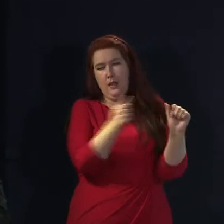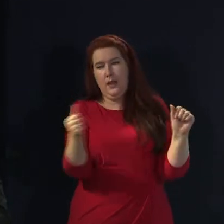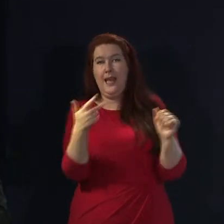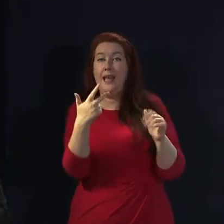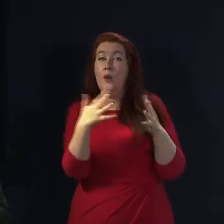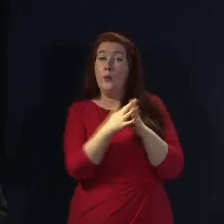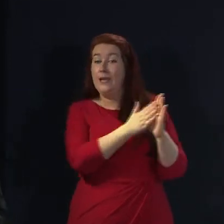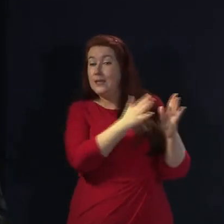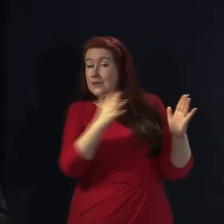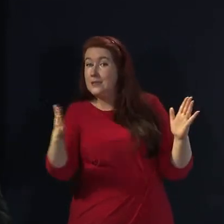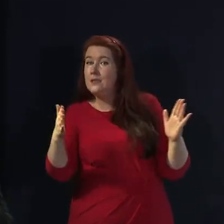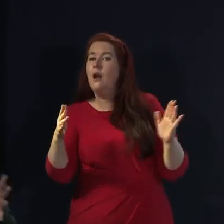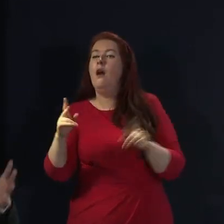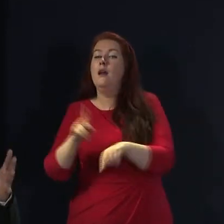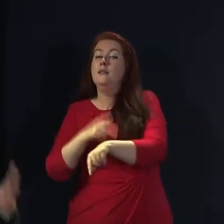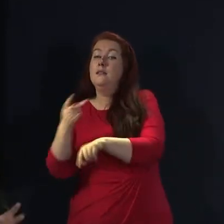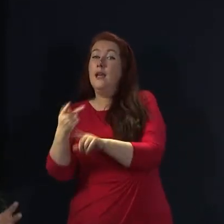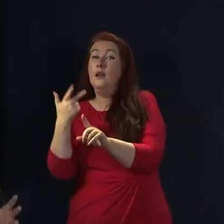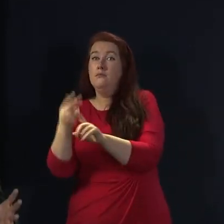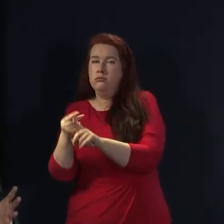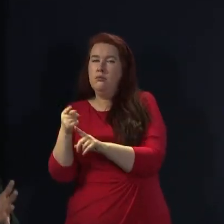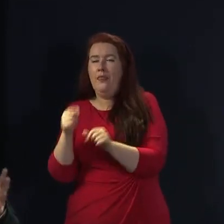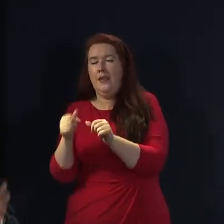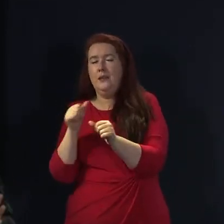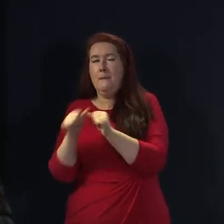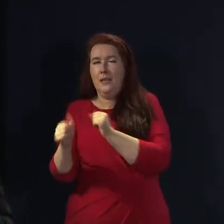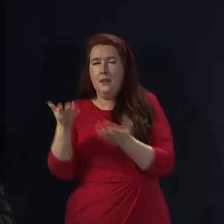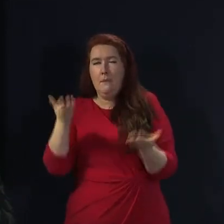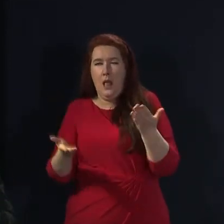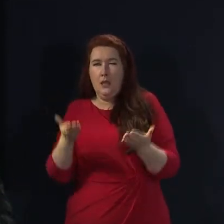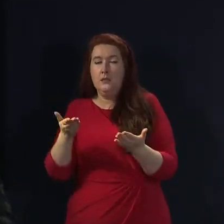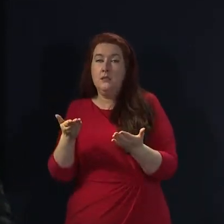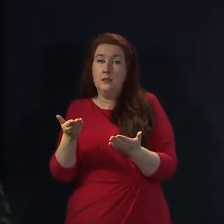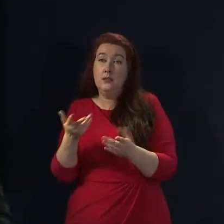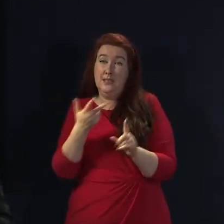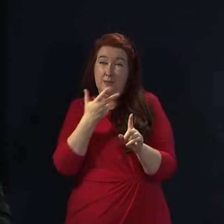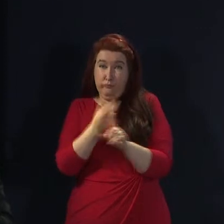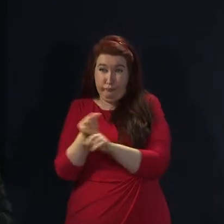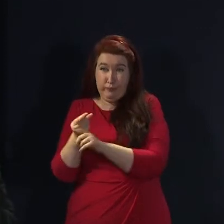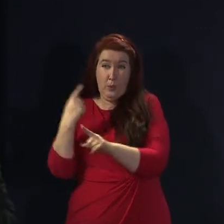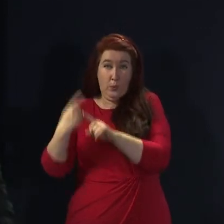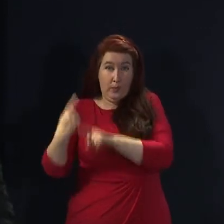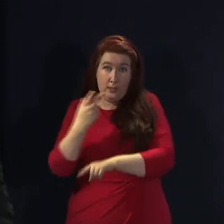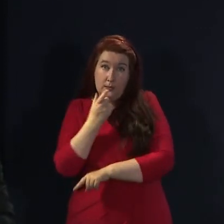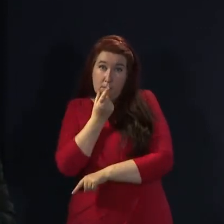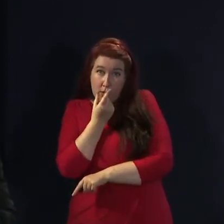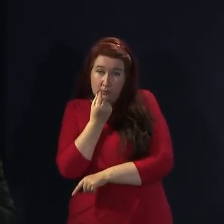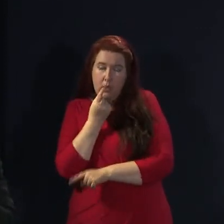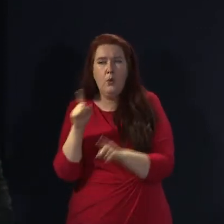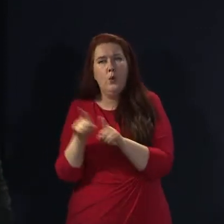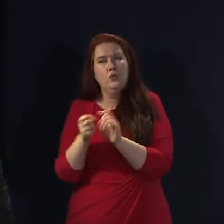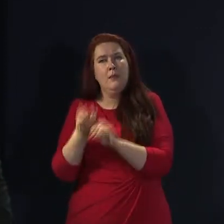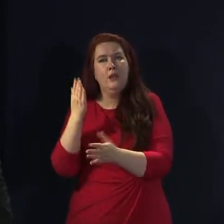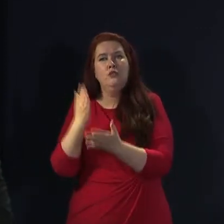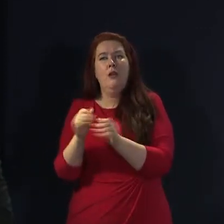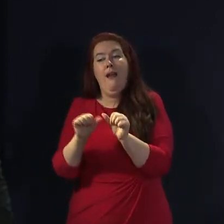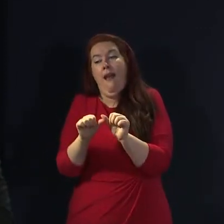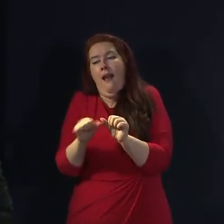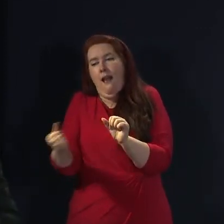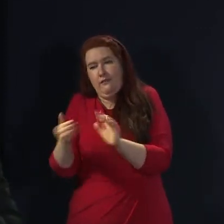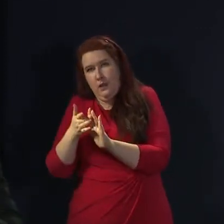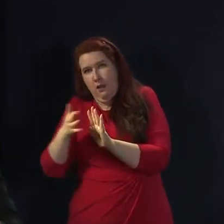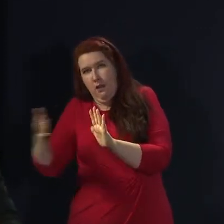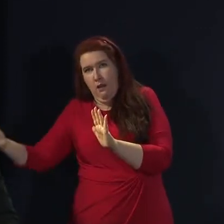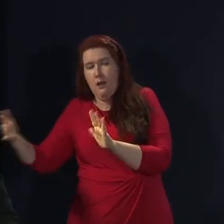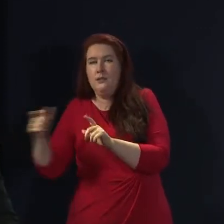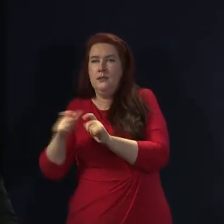balance between protecting people as quickly as possible, but also making sure that that protection is great enough and long enough for them